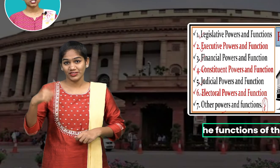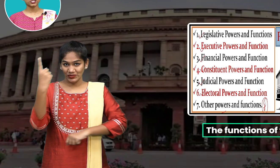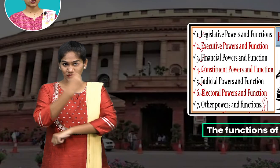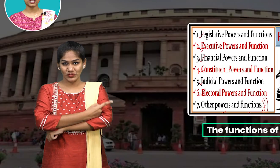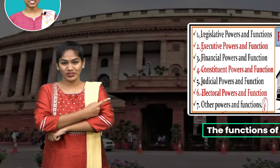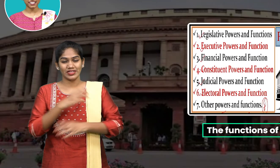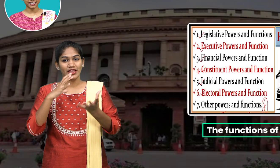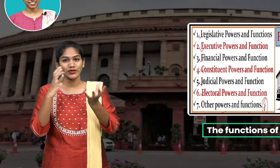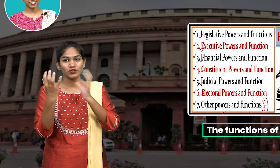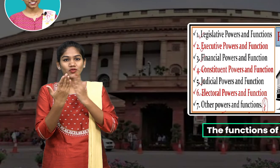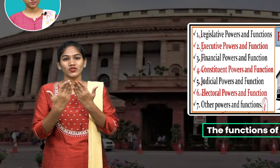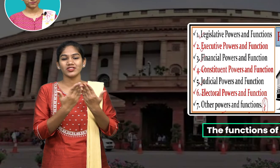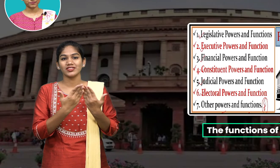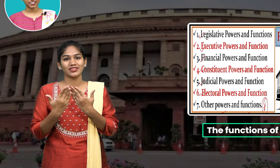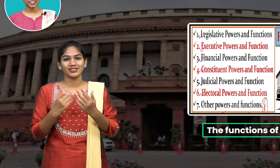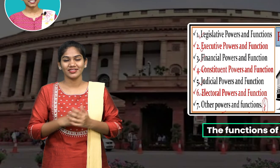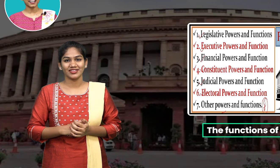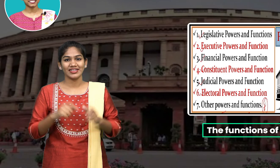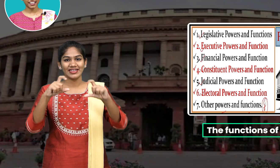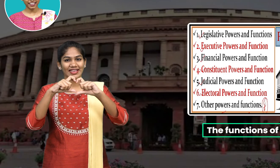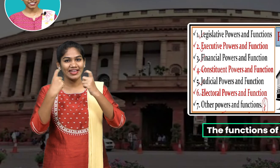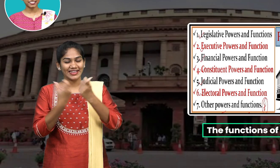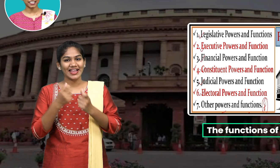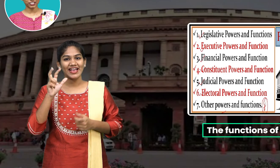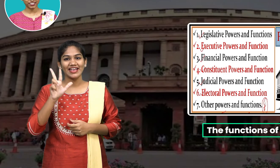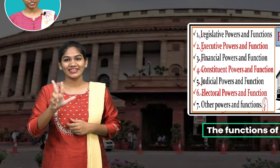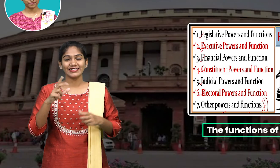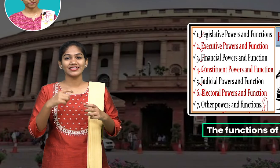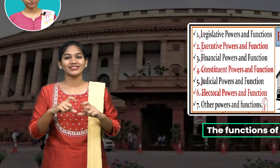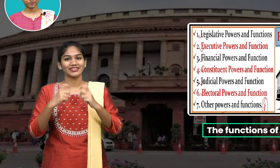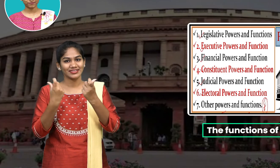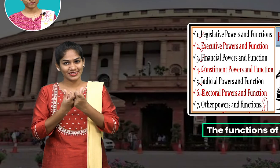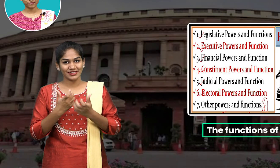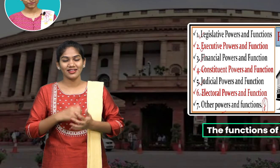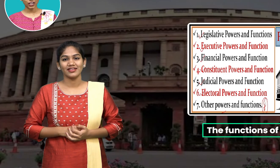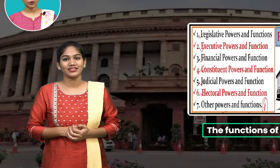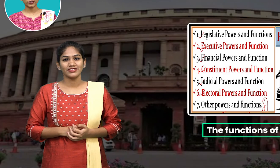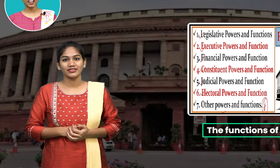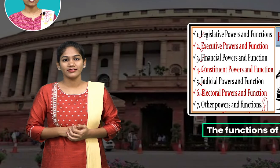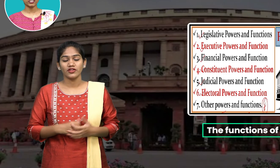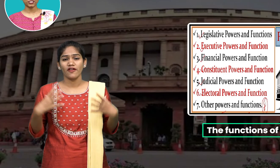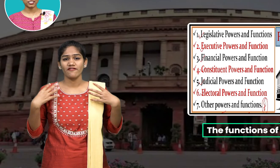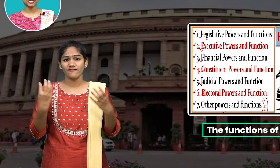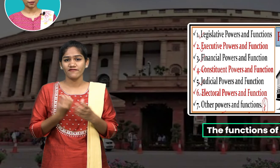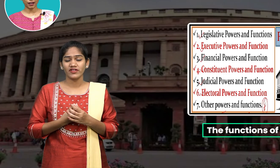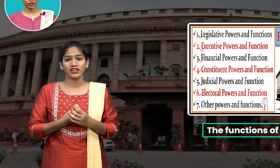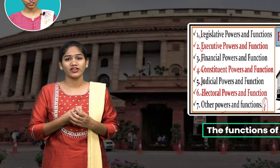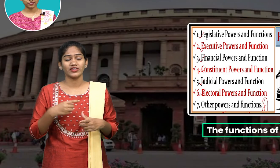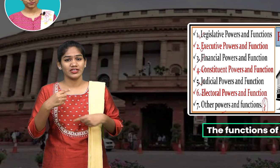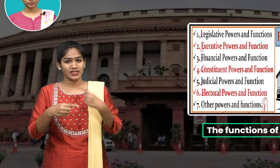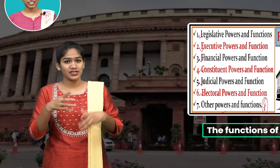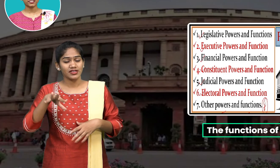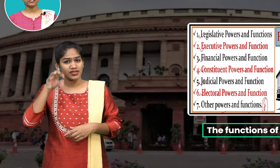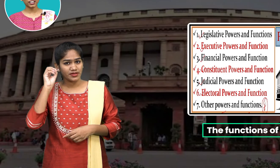today's Social Studies Class 8 session, we are going to learn